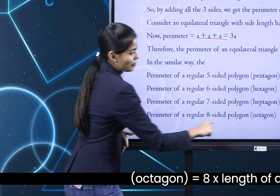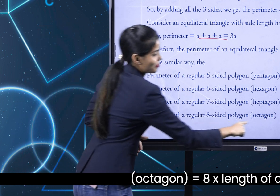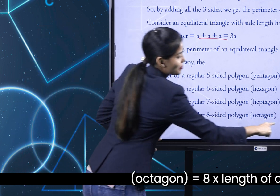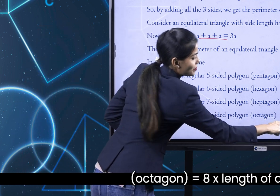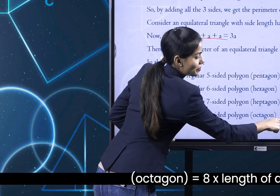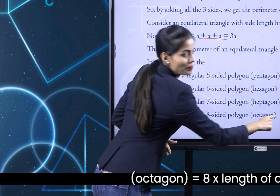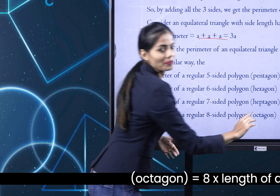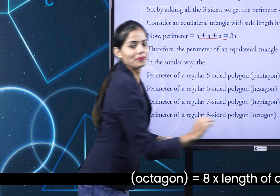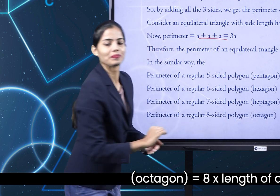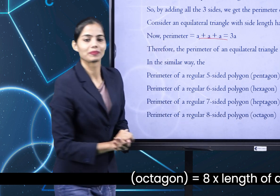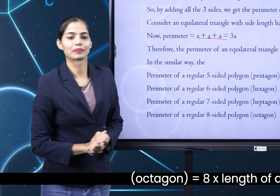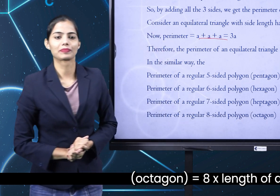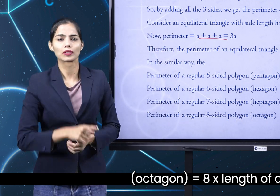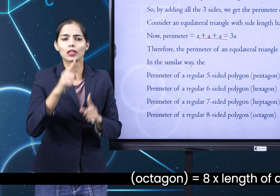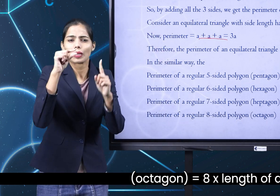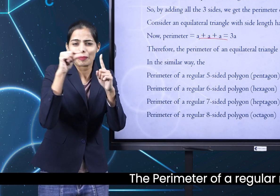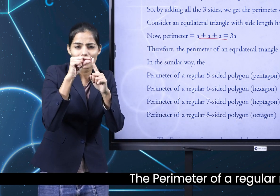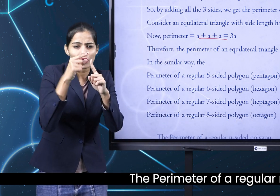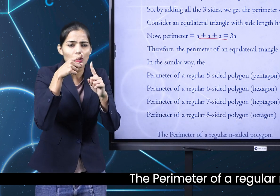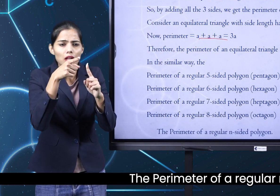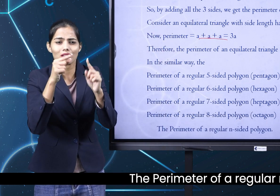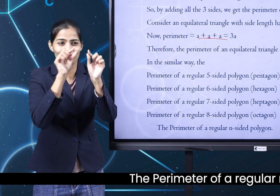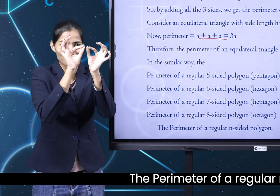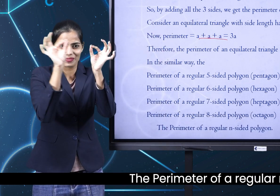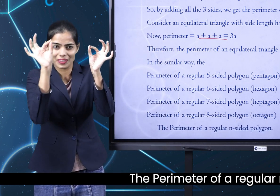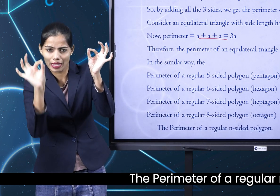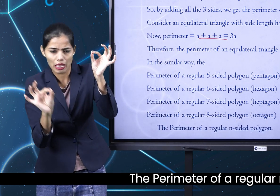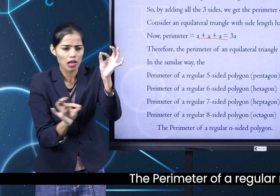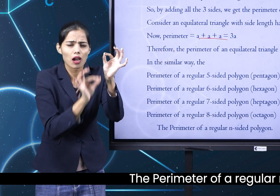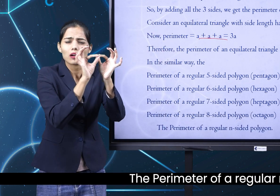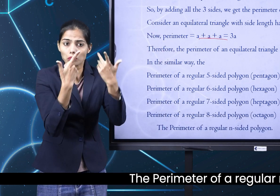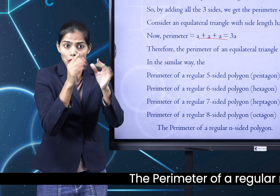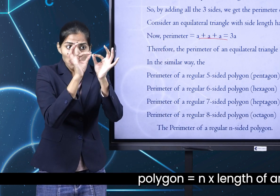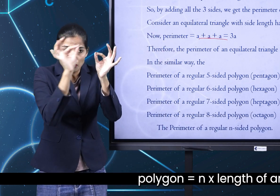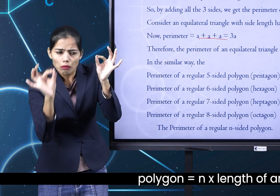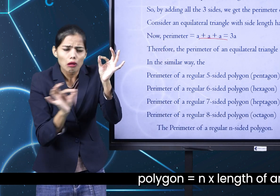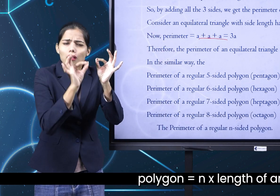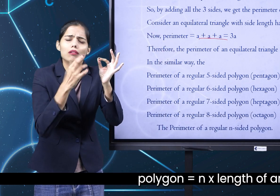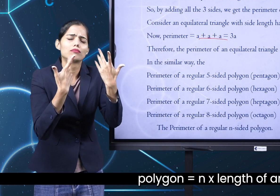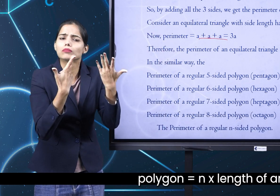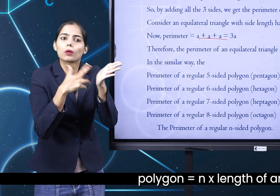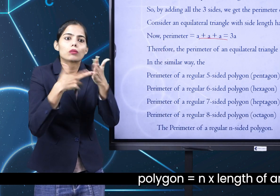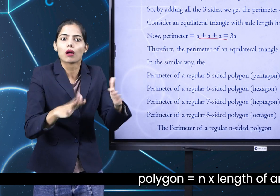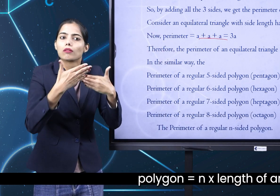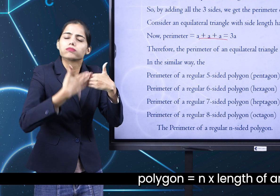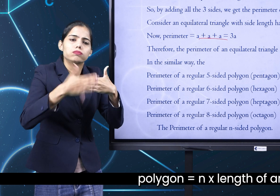of any side. The perimeter of a regular n-sided polygon is equal to n